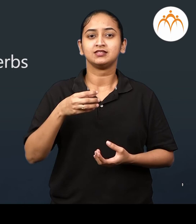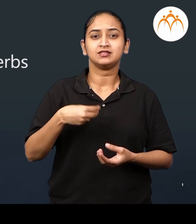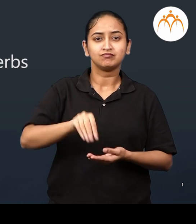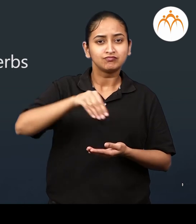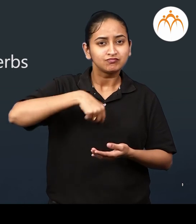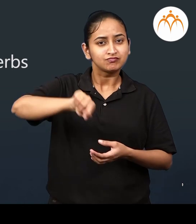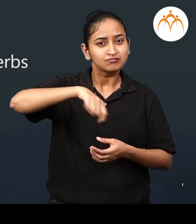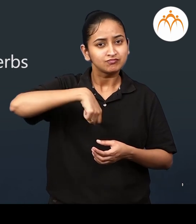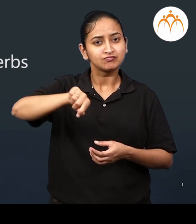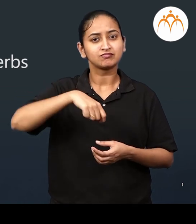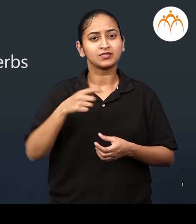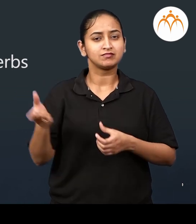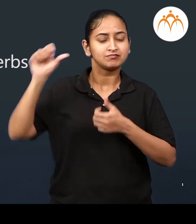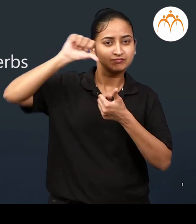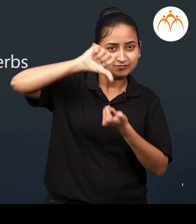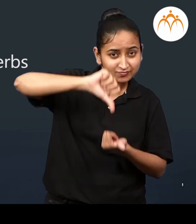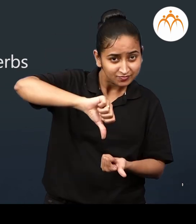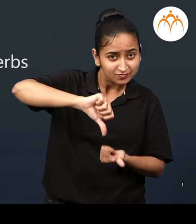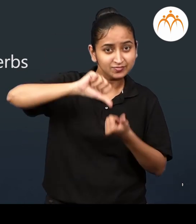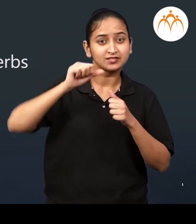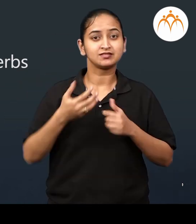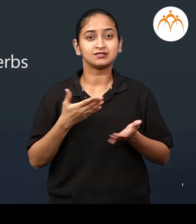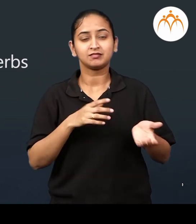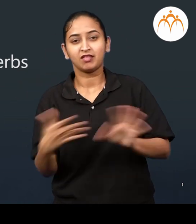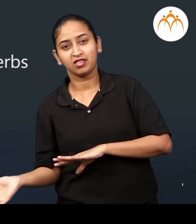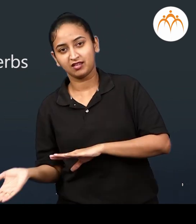measuring, stirring, pouring, spilling.